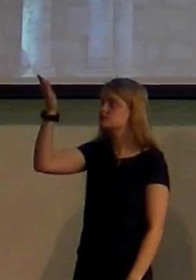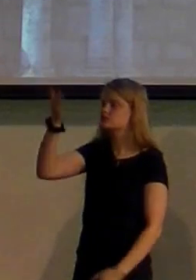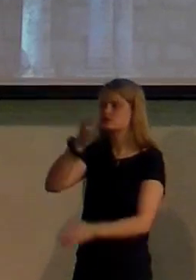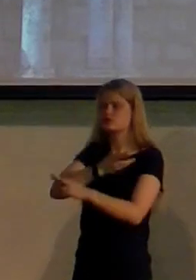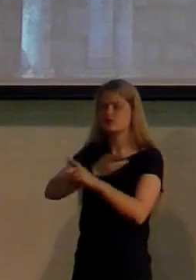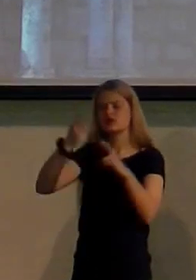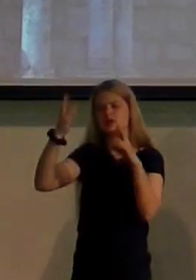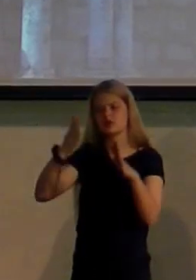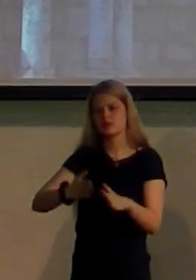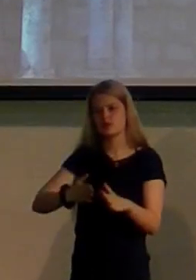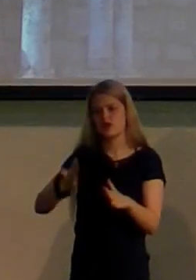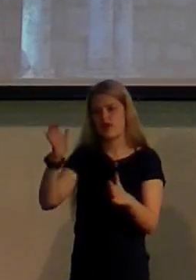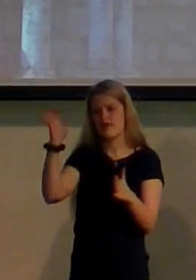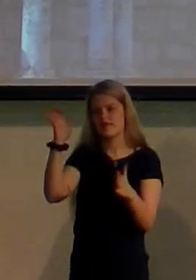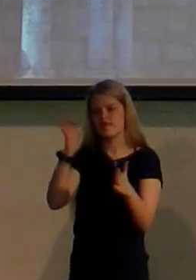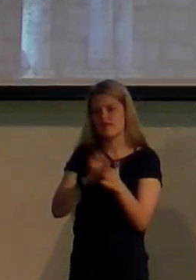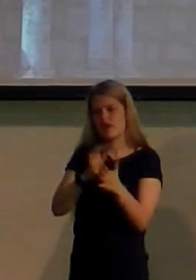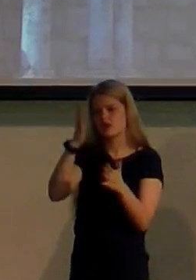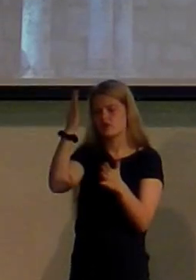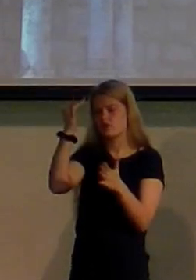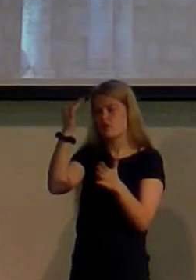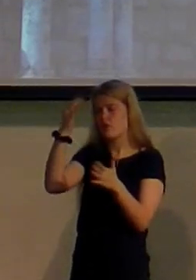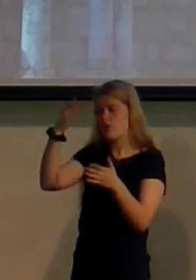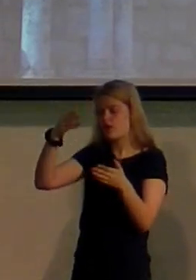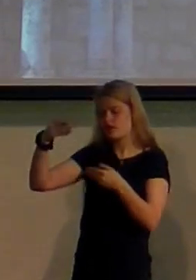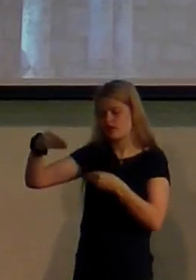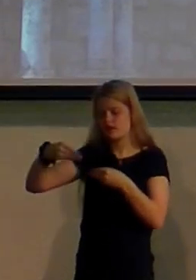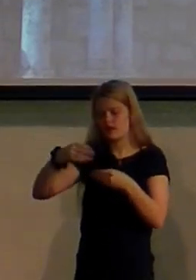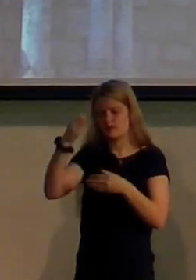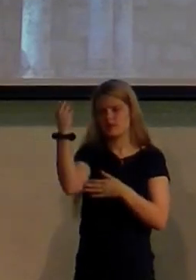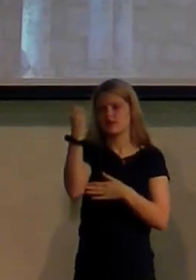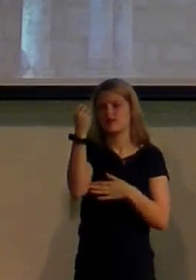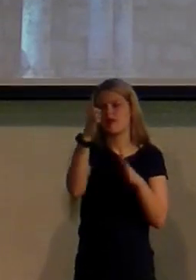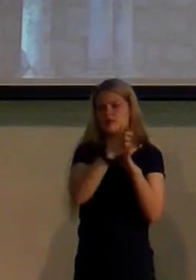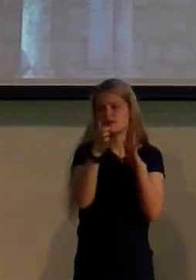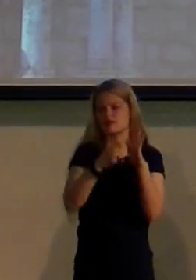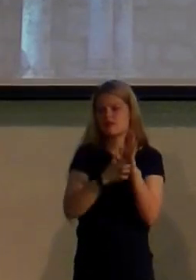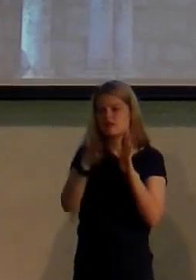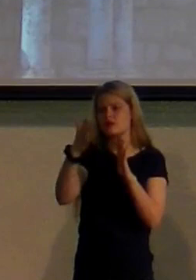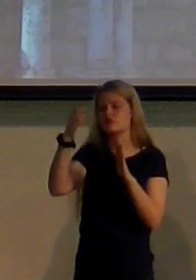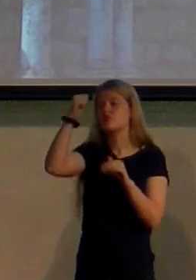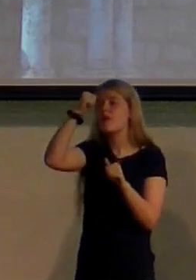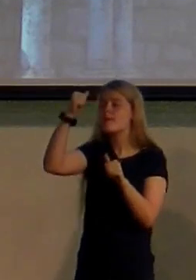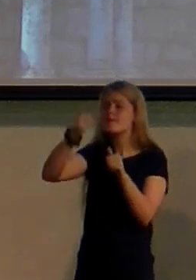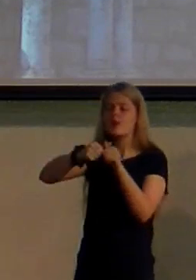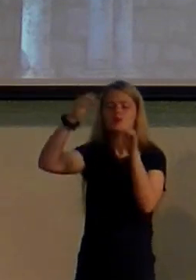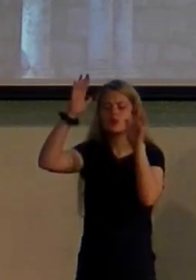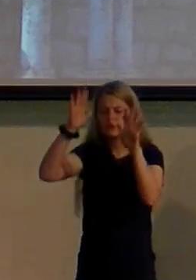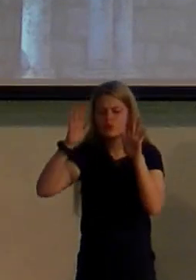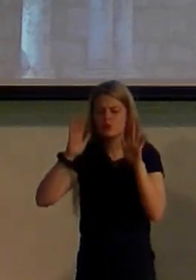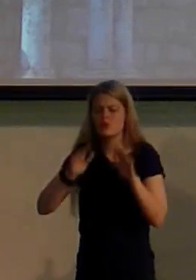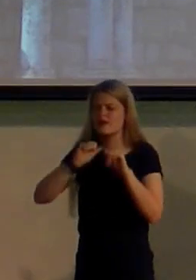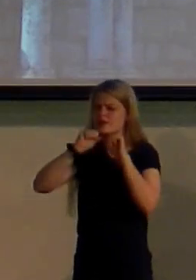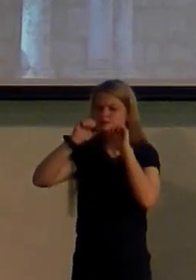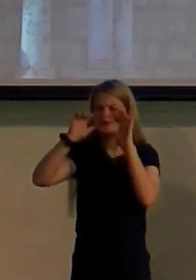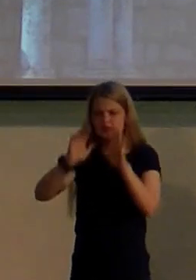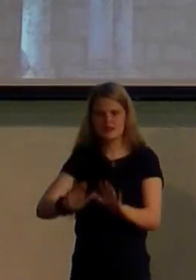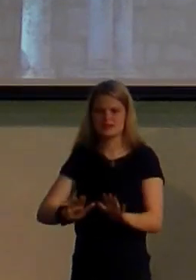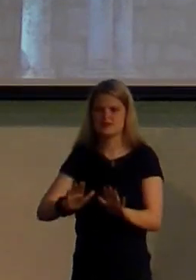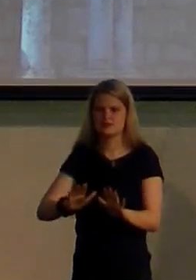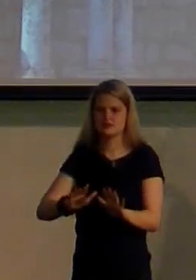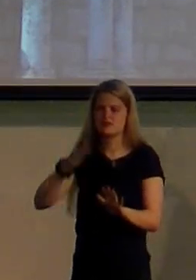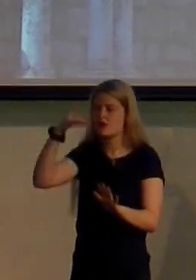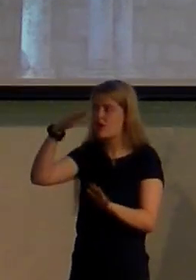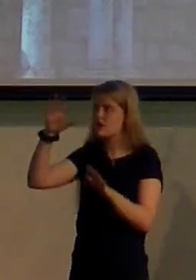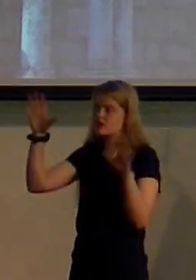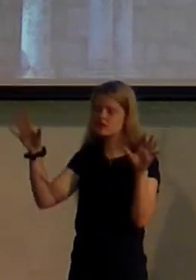And that's why he gave them a Sabbath law, to remember the great blessings that God had given to them. The Sabbath was time for them to